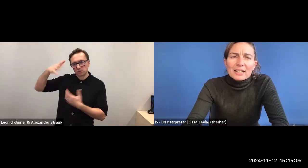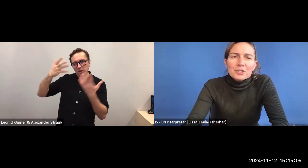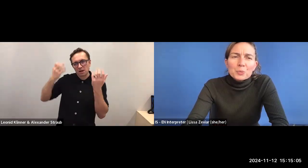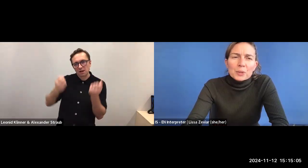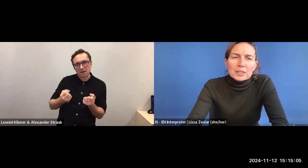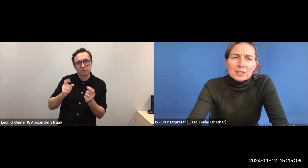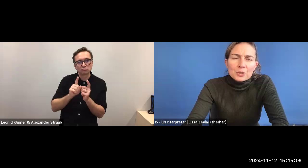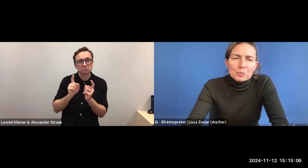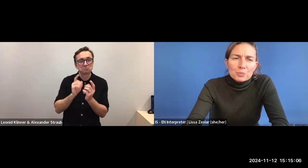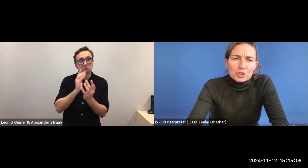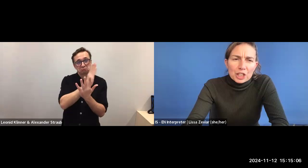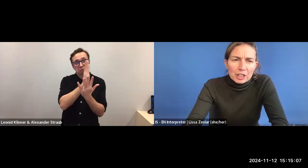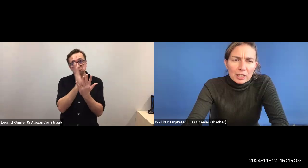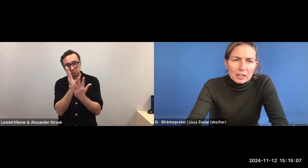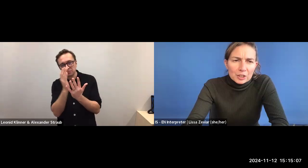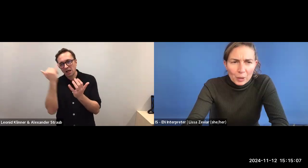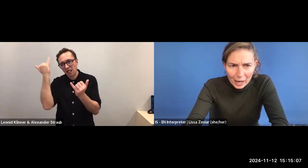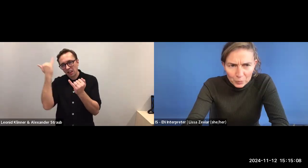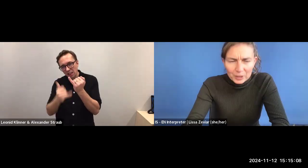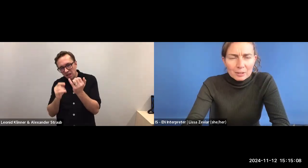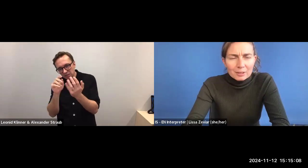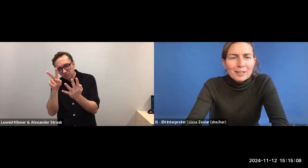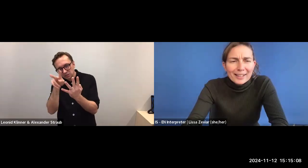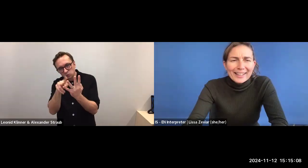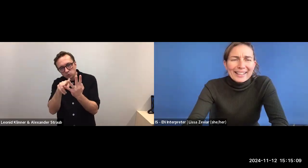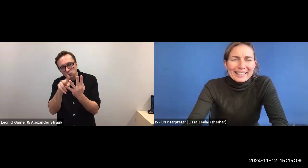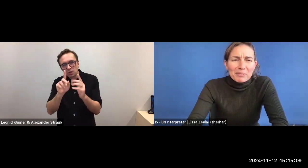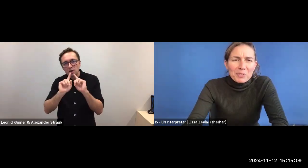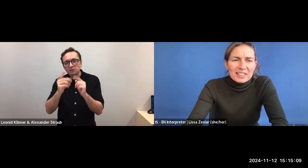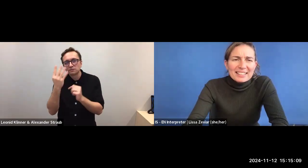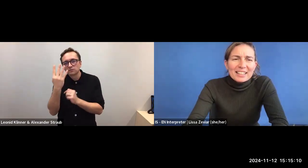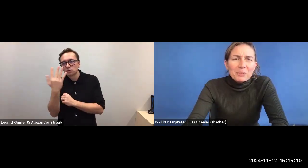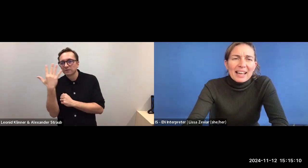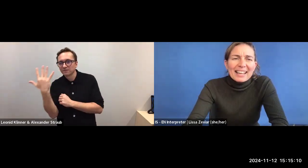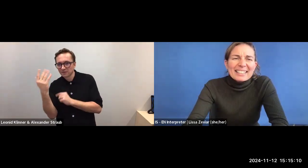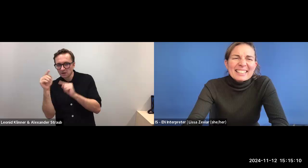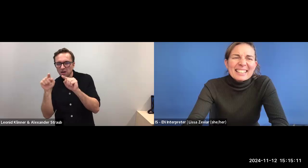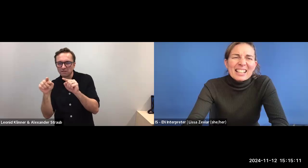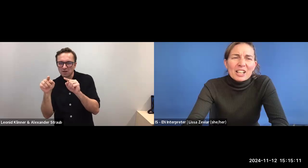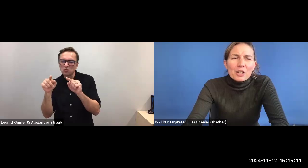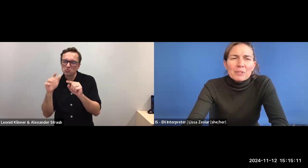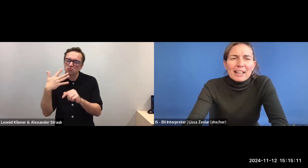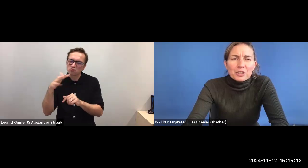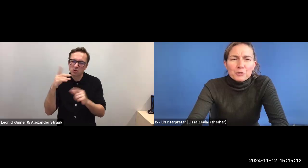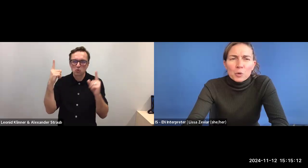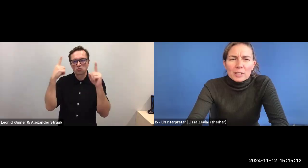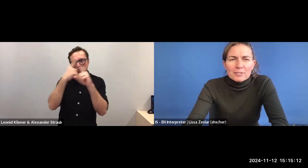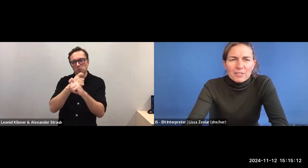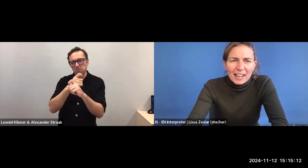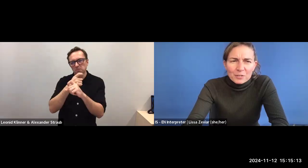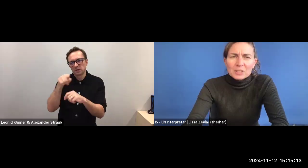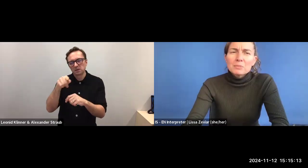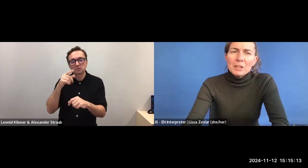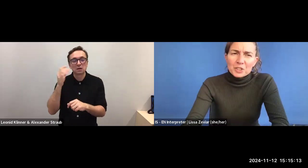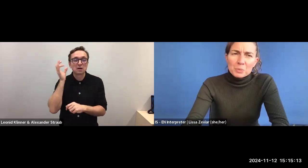Earlier, Alexander was sharing, how we came up with this, and then we had answer 4